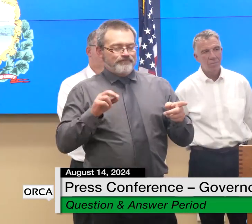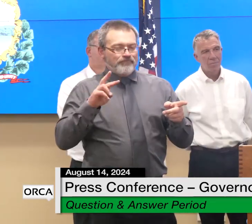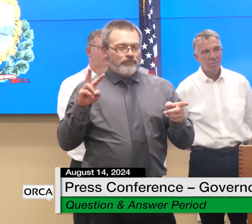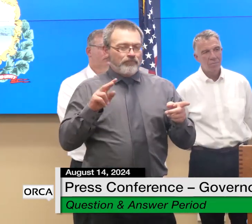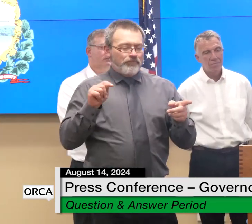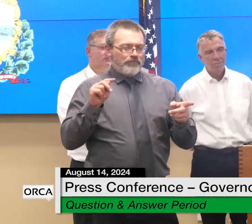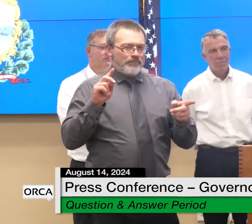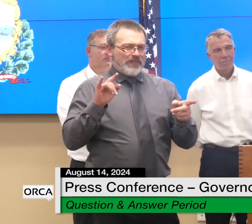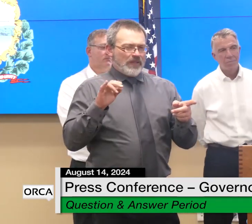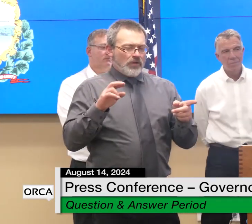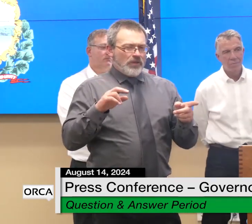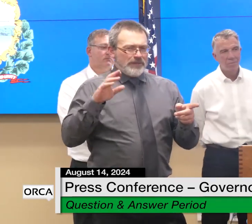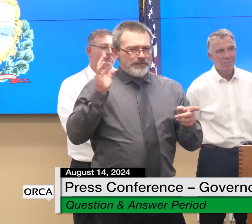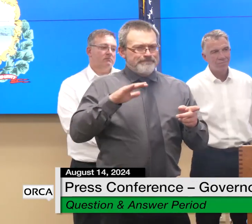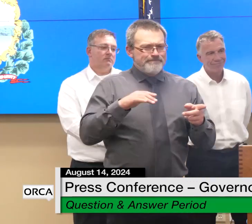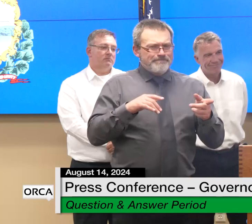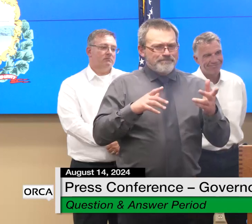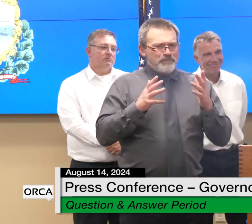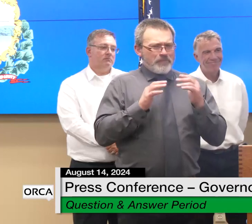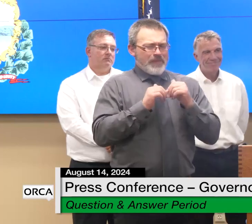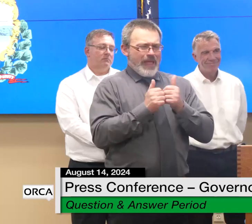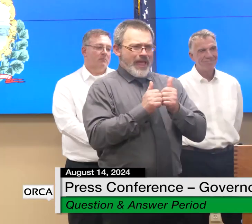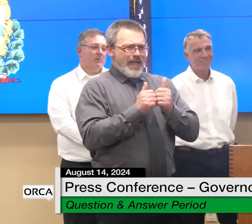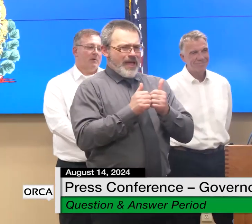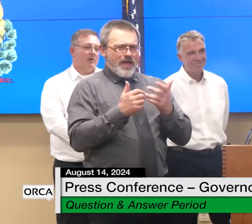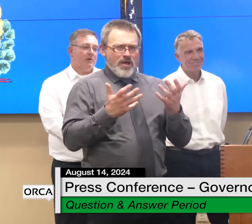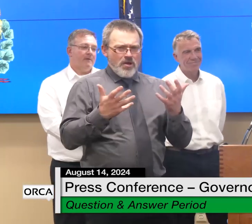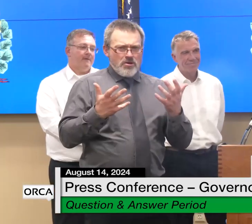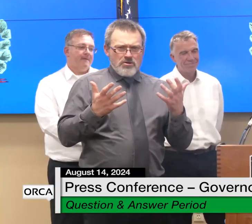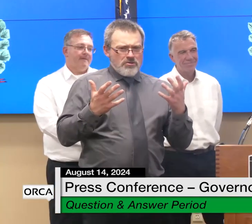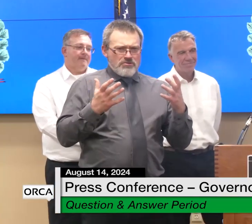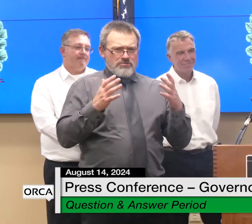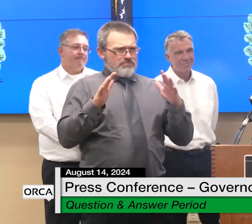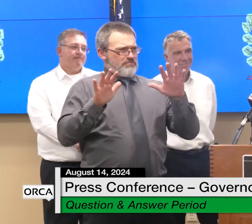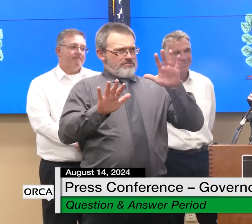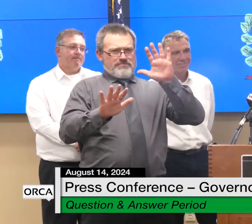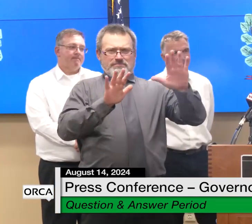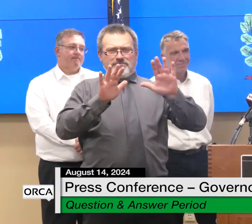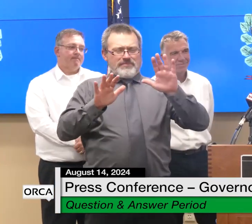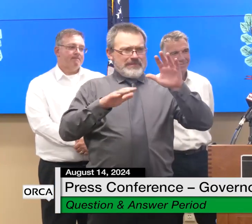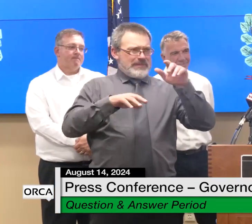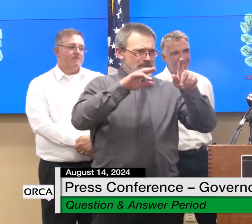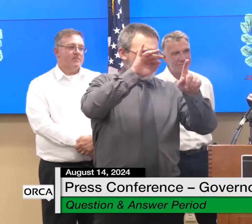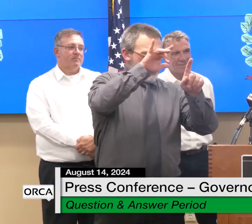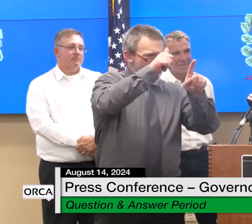even differentiate between damage from July 10th versus July 30th?